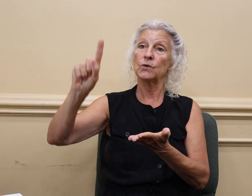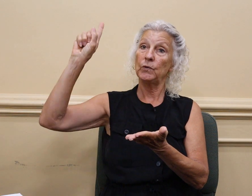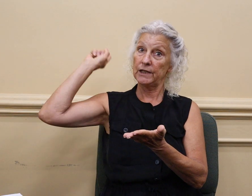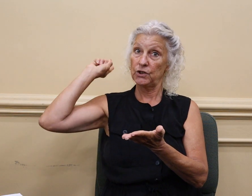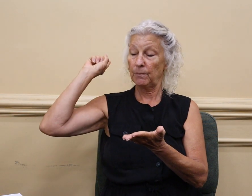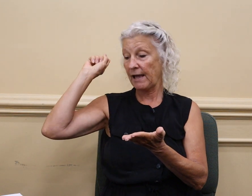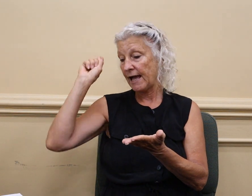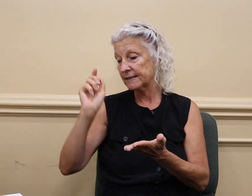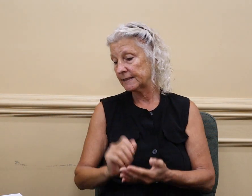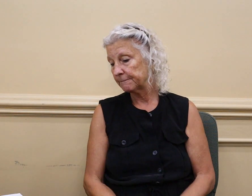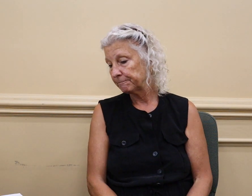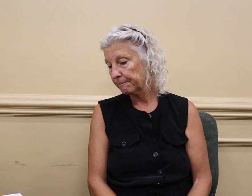week in your past.